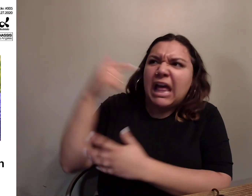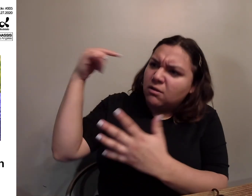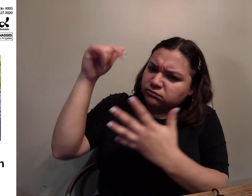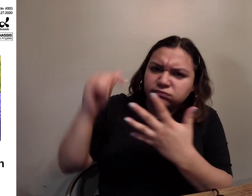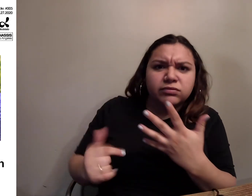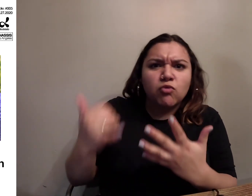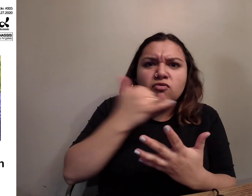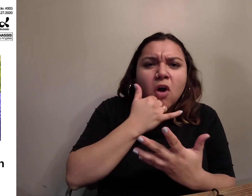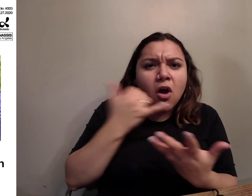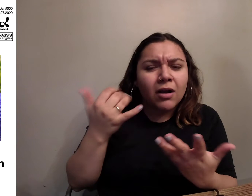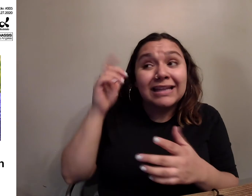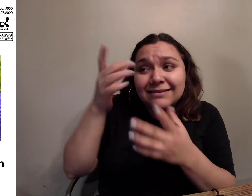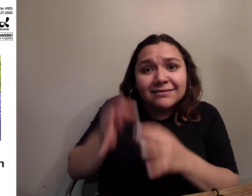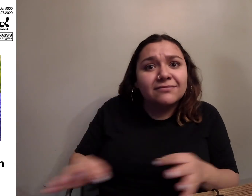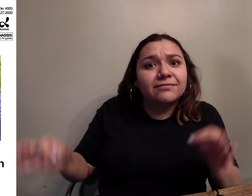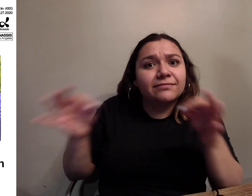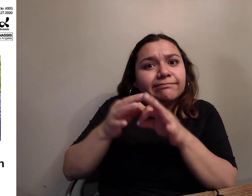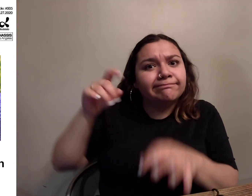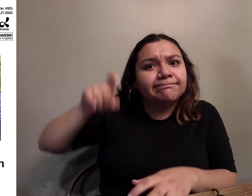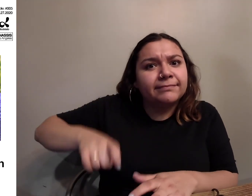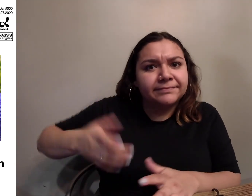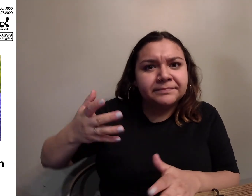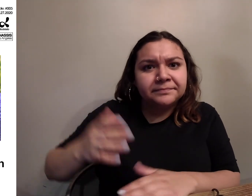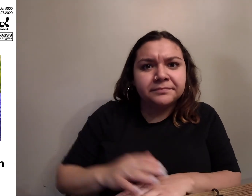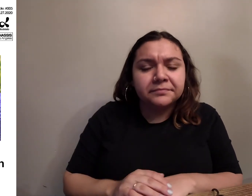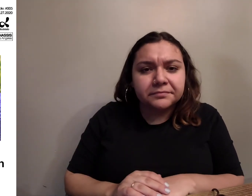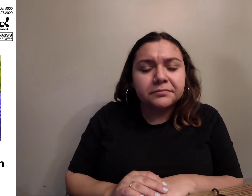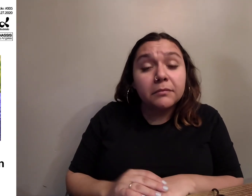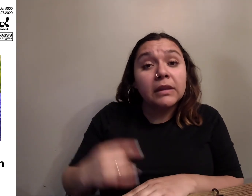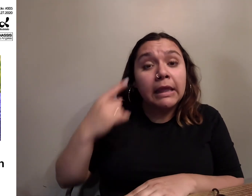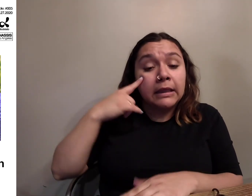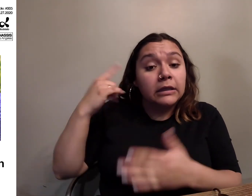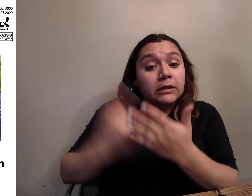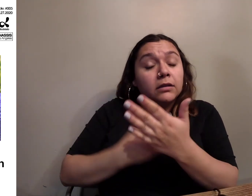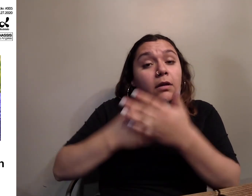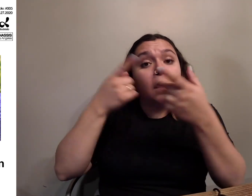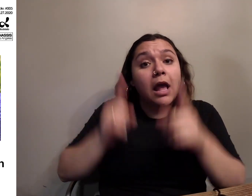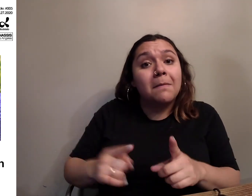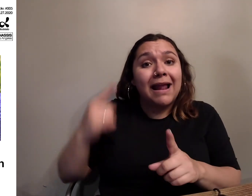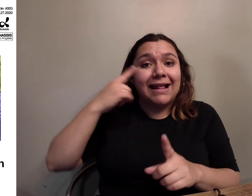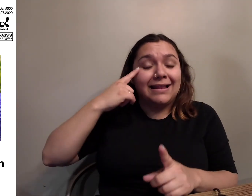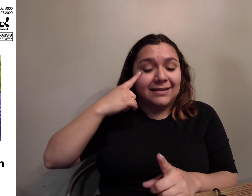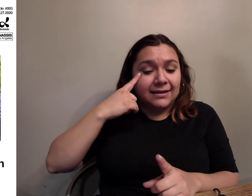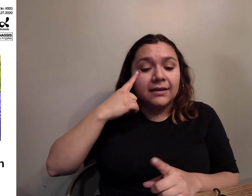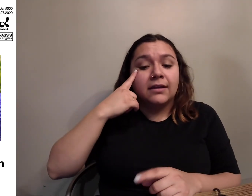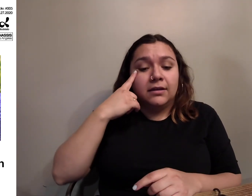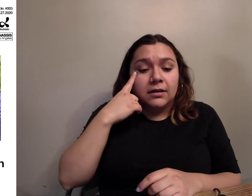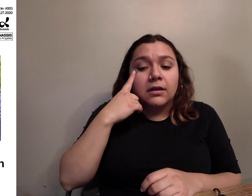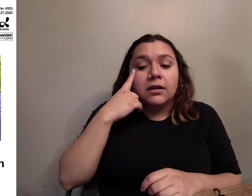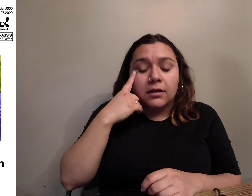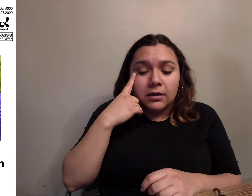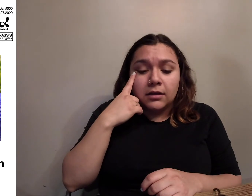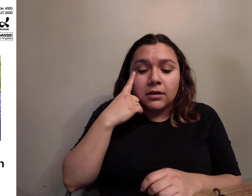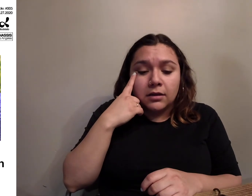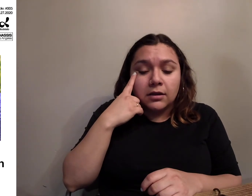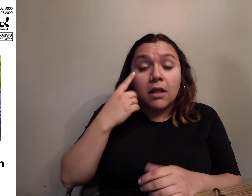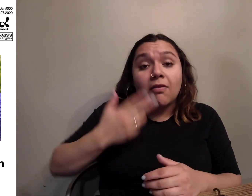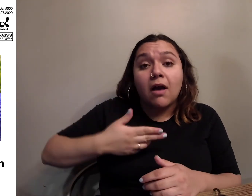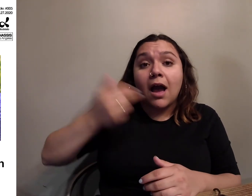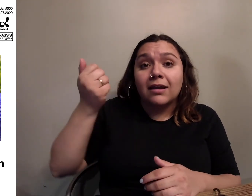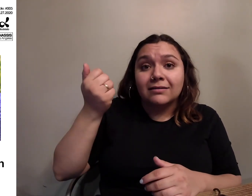things out. It's necessary, and at times I think it's the highest art. Or can correlate with the highest